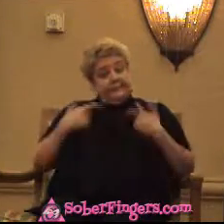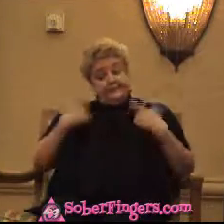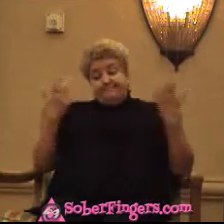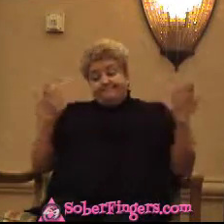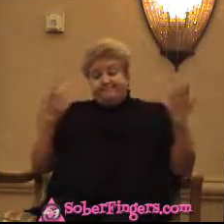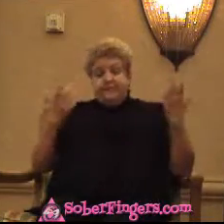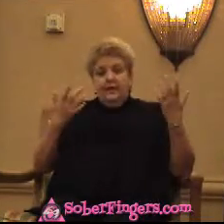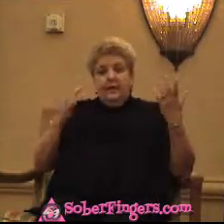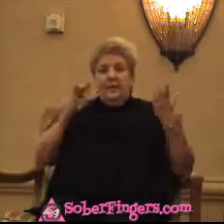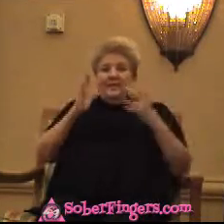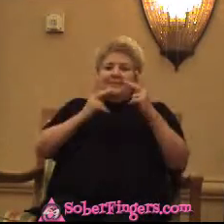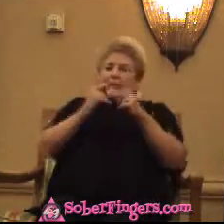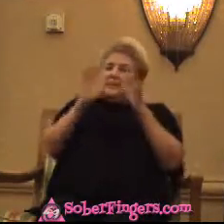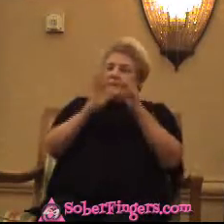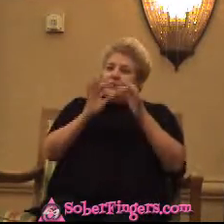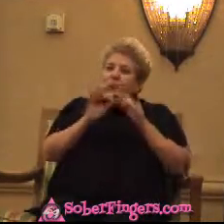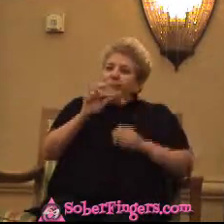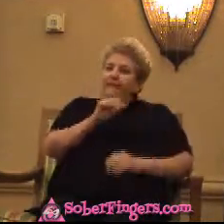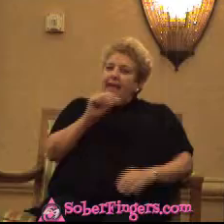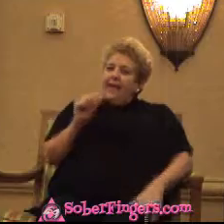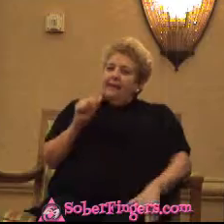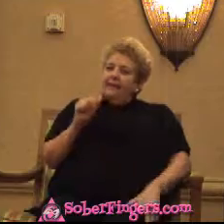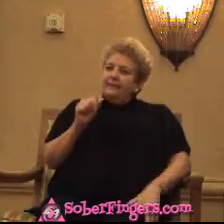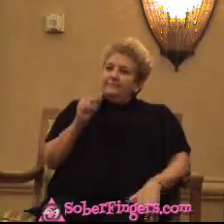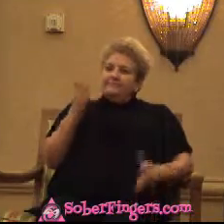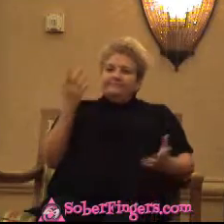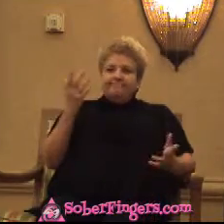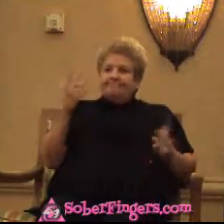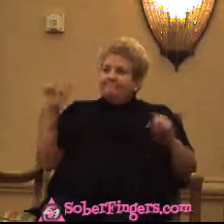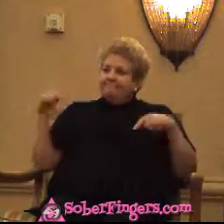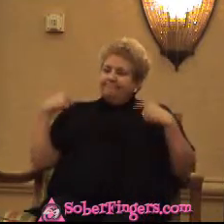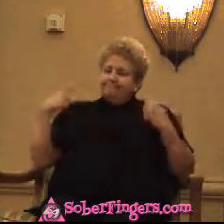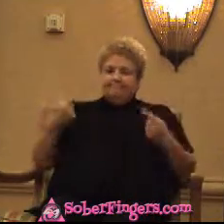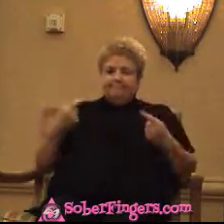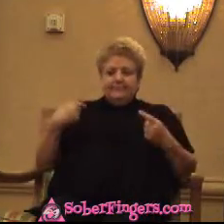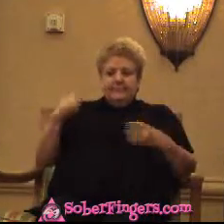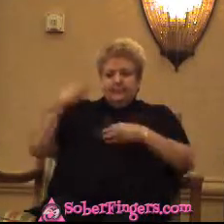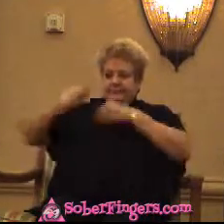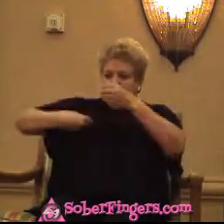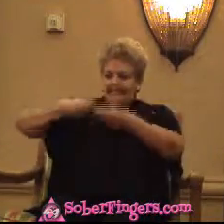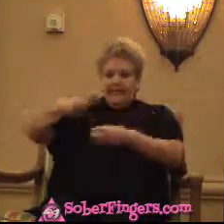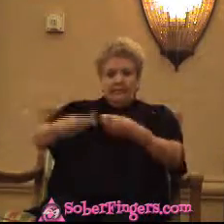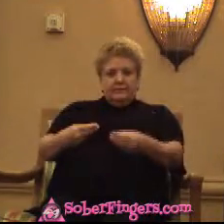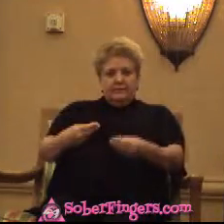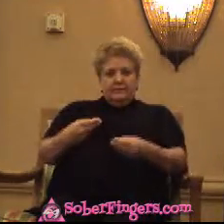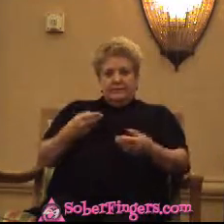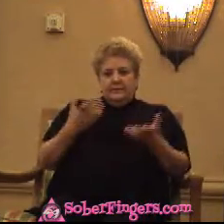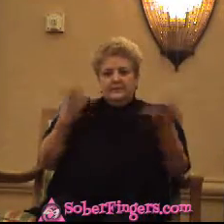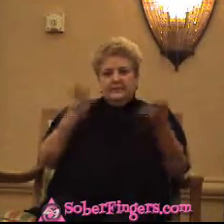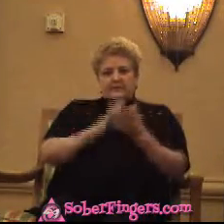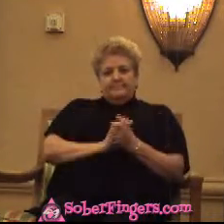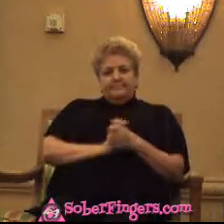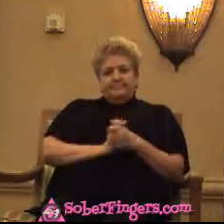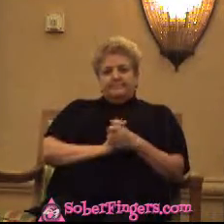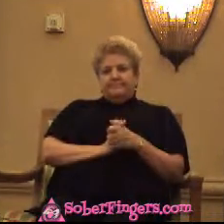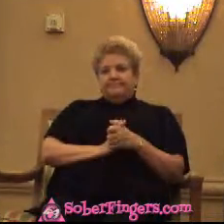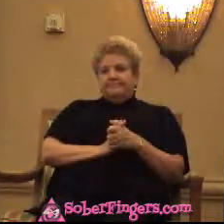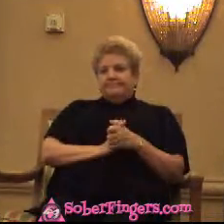of the story of Alcoholics Anonymous, so if you look out over the years of the people, I mean, like what happened with Eddie and Billy, you know, although he